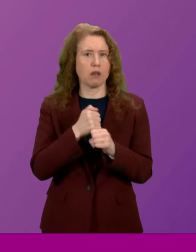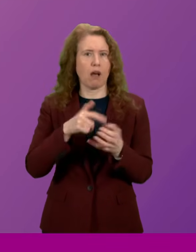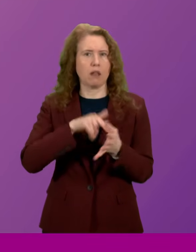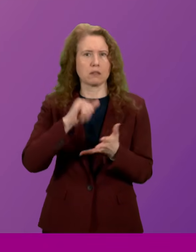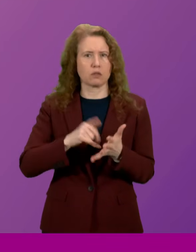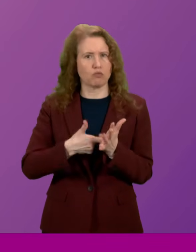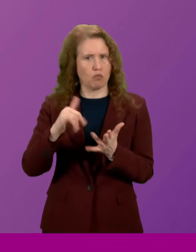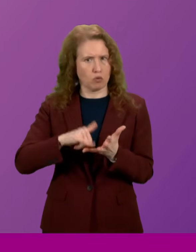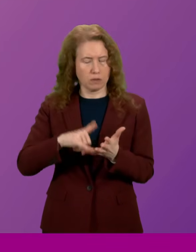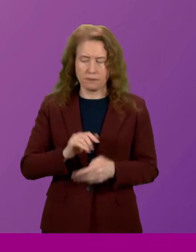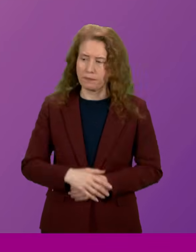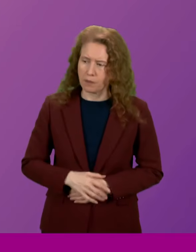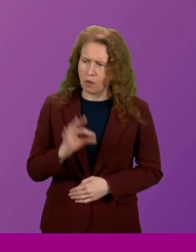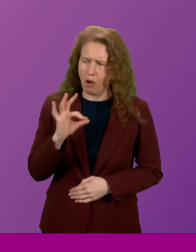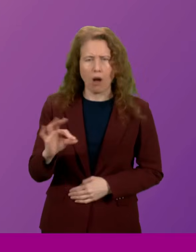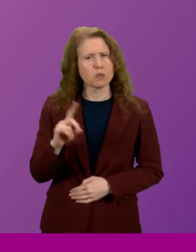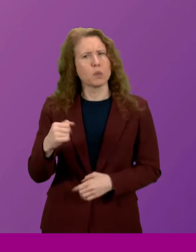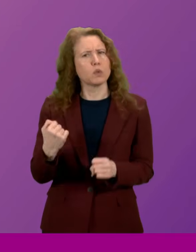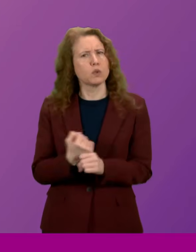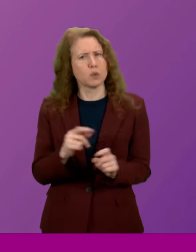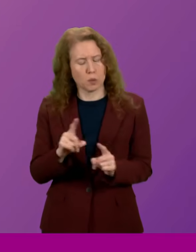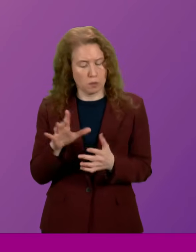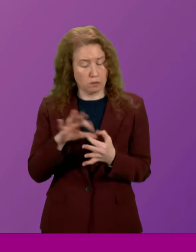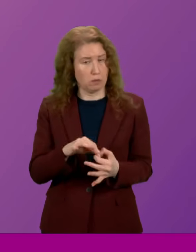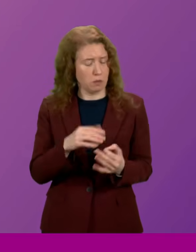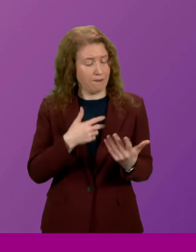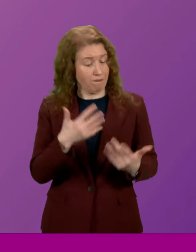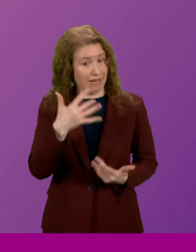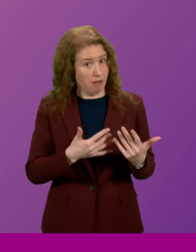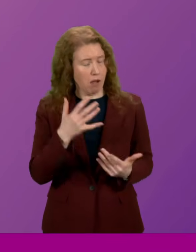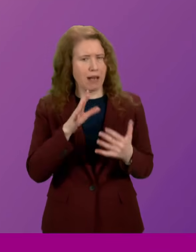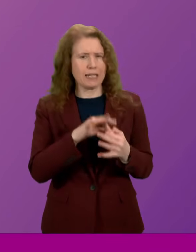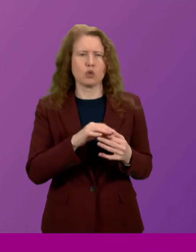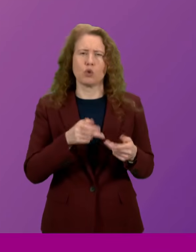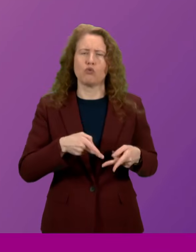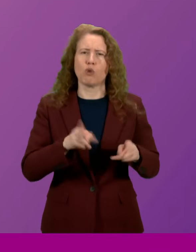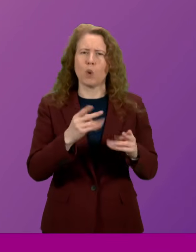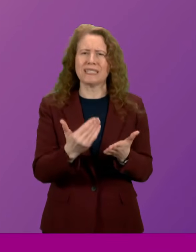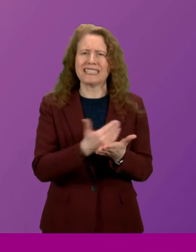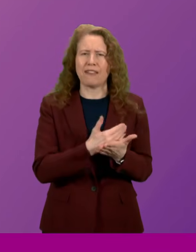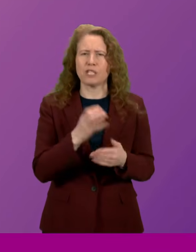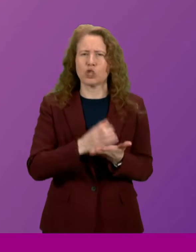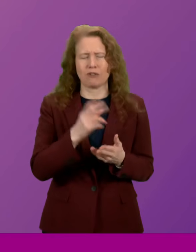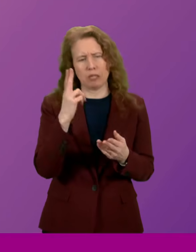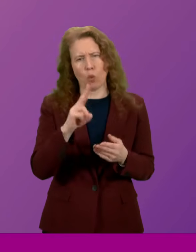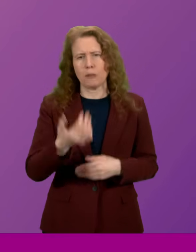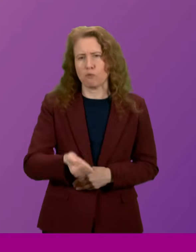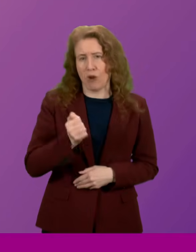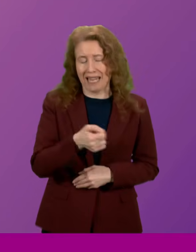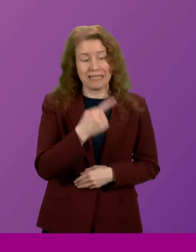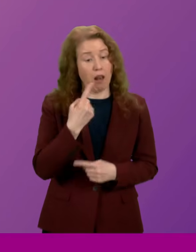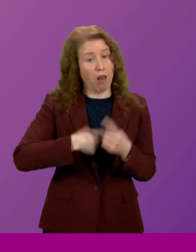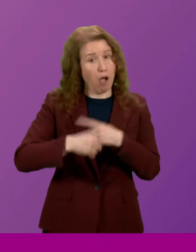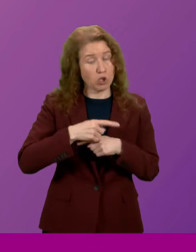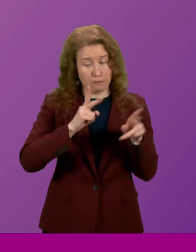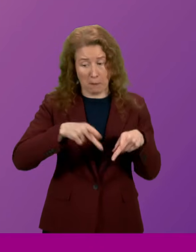First Minister what action the Scottish Government will take in response to reported figures from the road safety charity Break, which show that over the last year, road